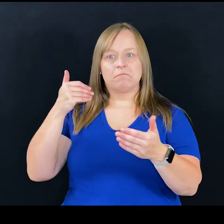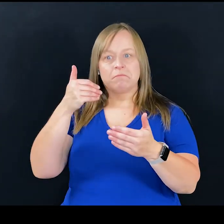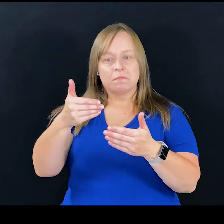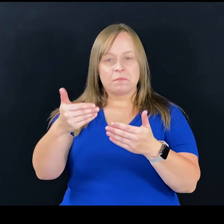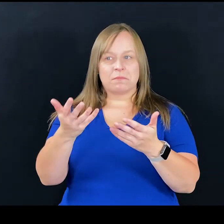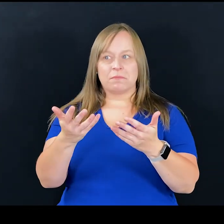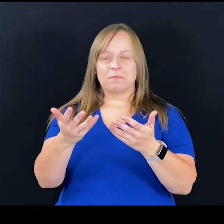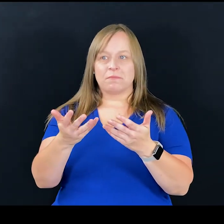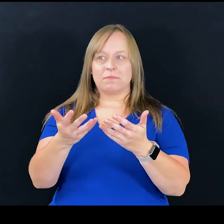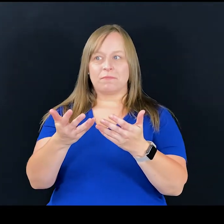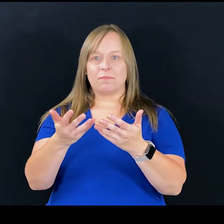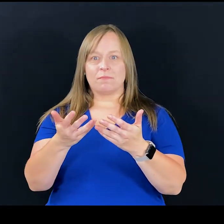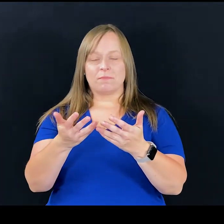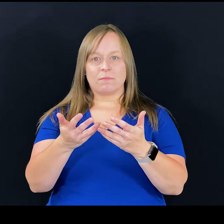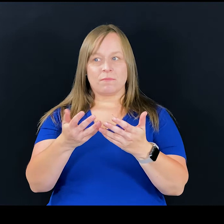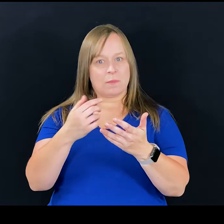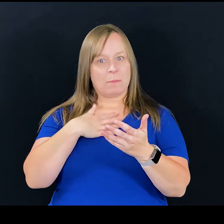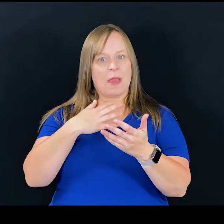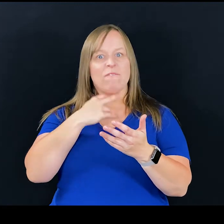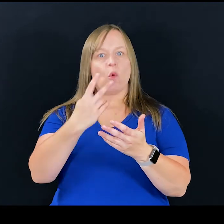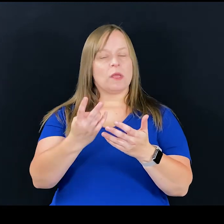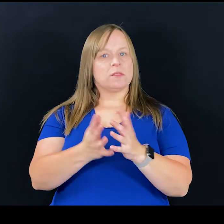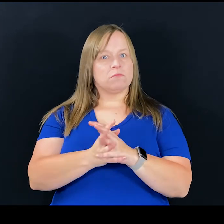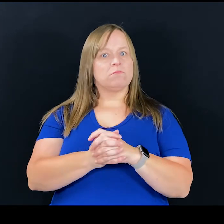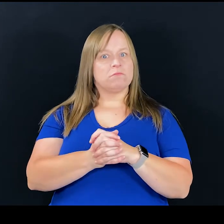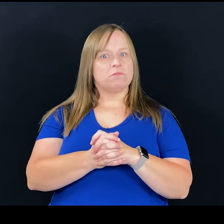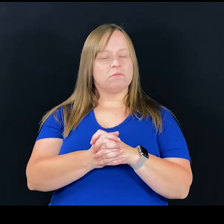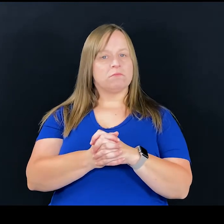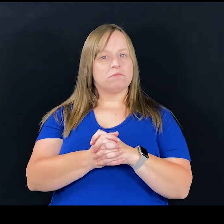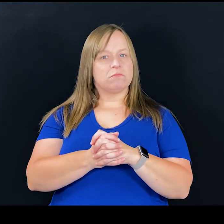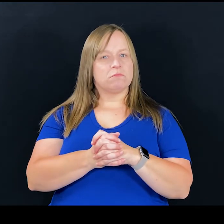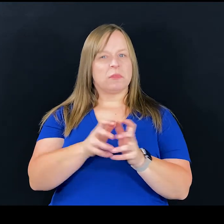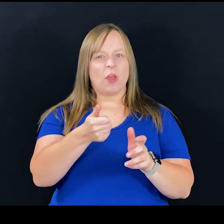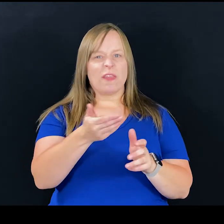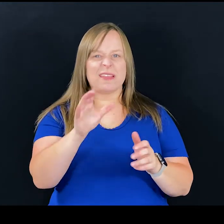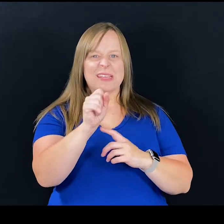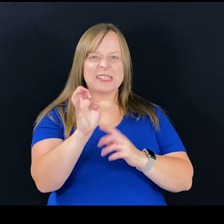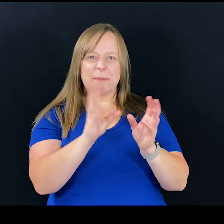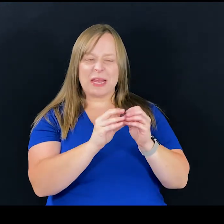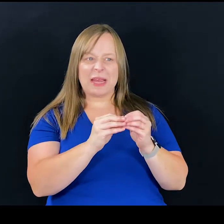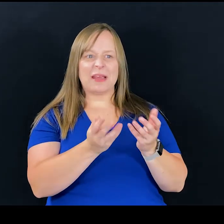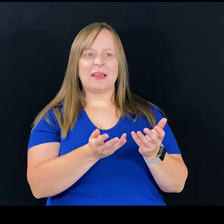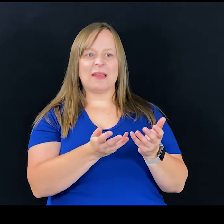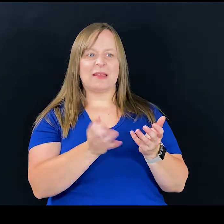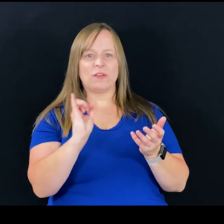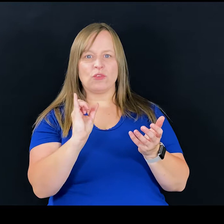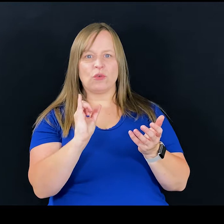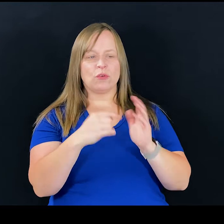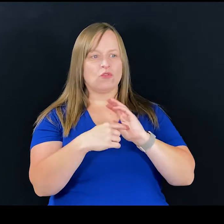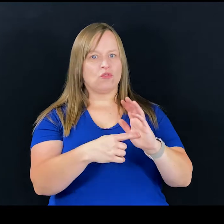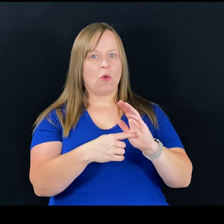Important, hear my voice. The important thing in a CSC meeting is